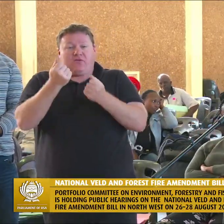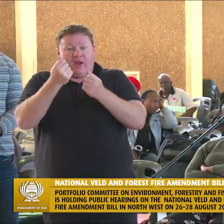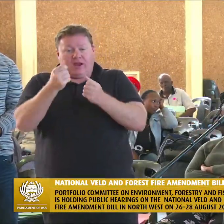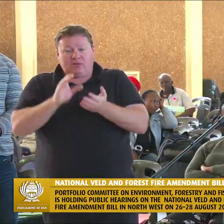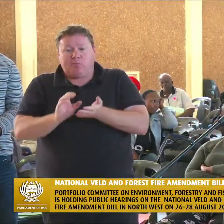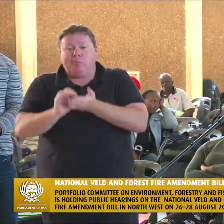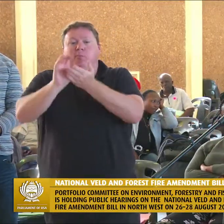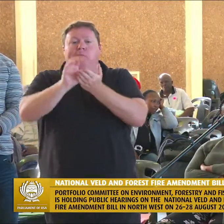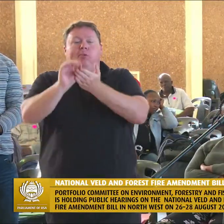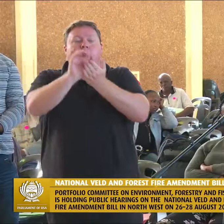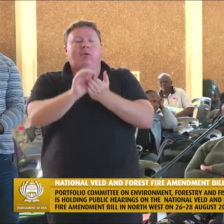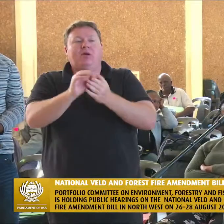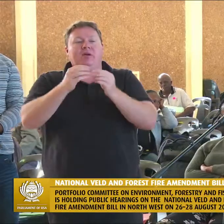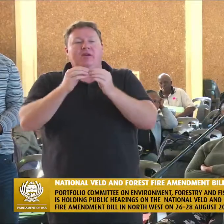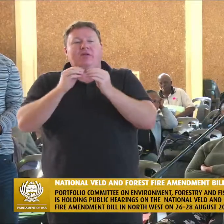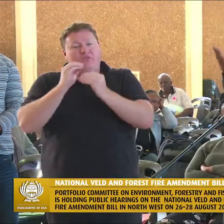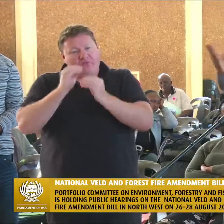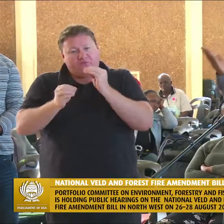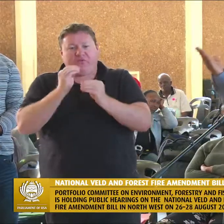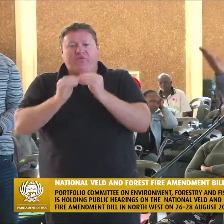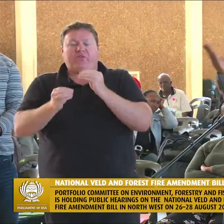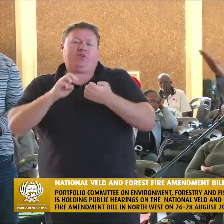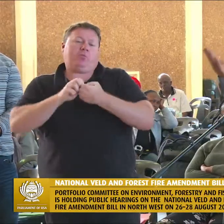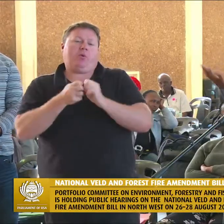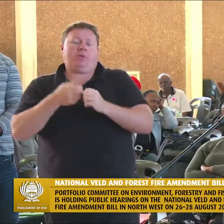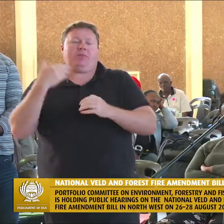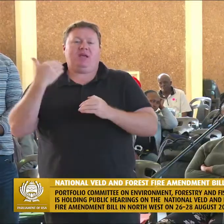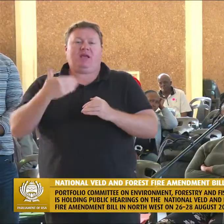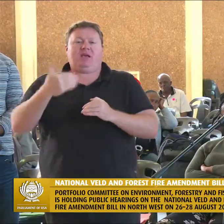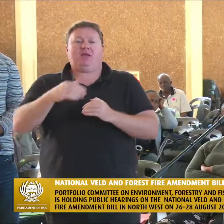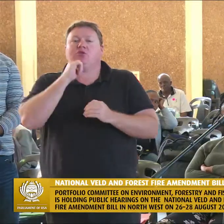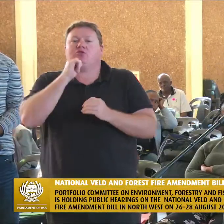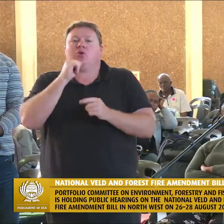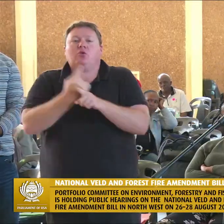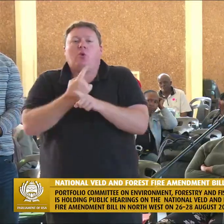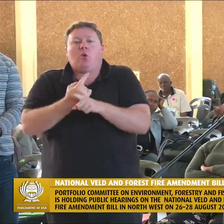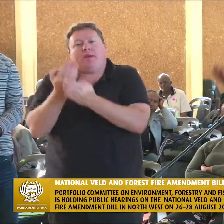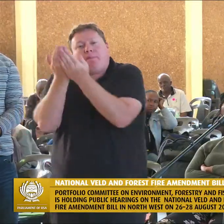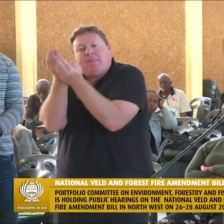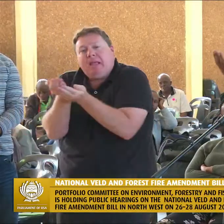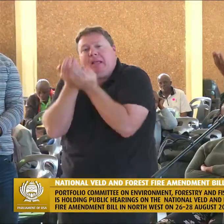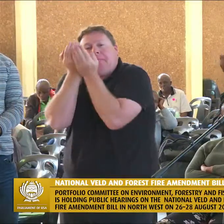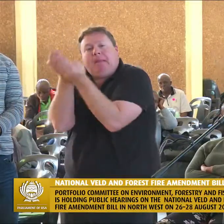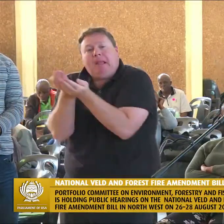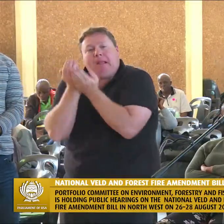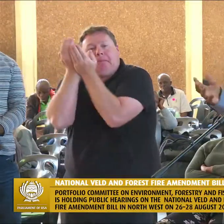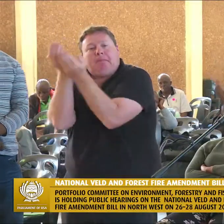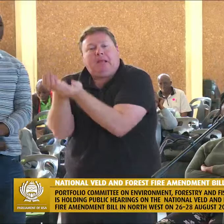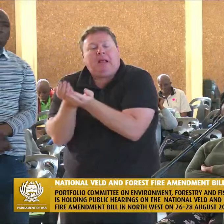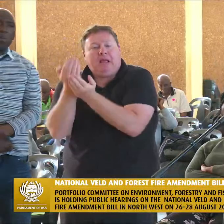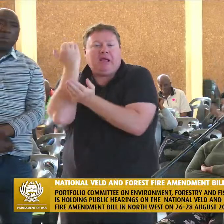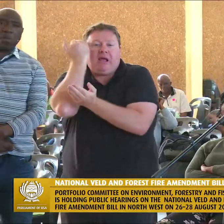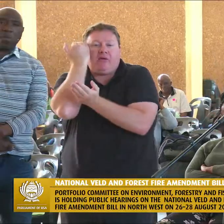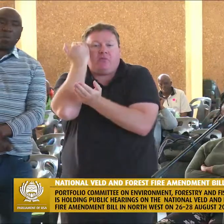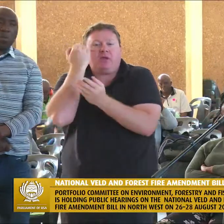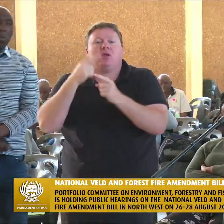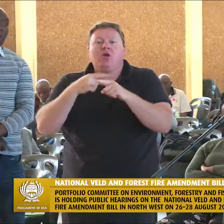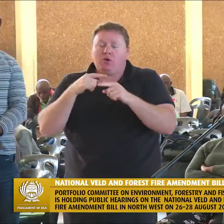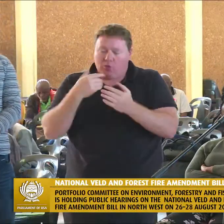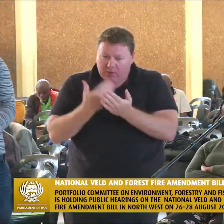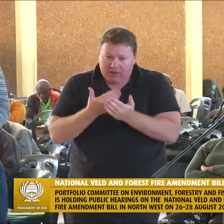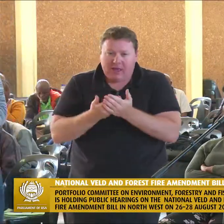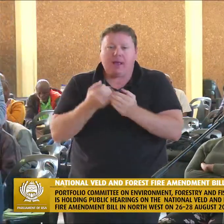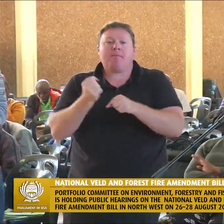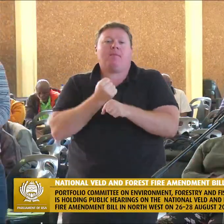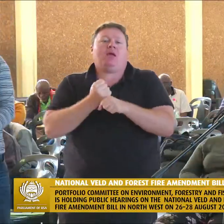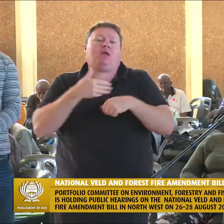challenges that we are having so that we are not always going with a hand you know and a bowl and a begging hand but rather it is a given take